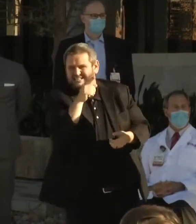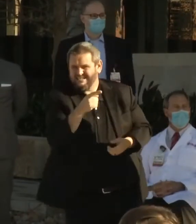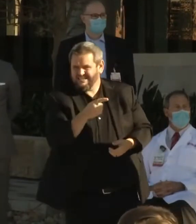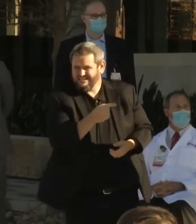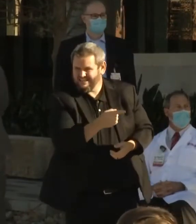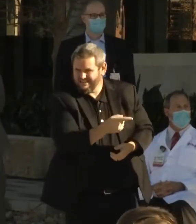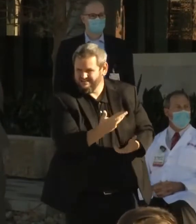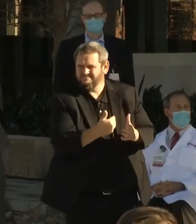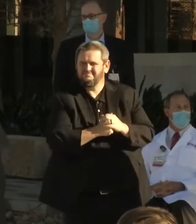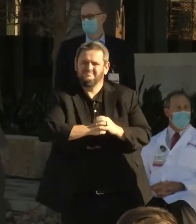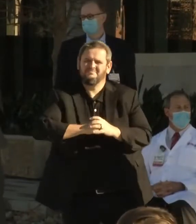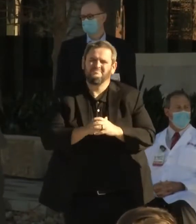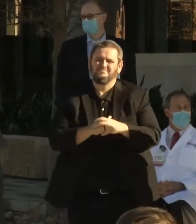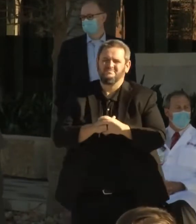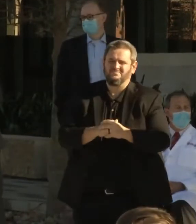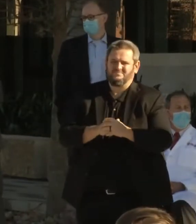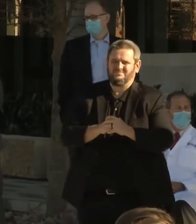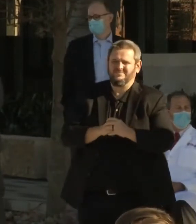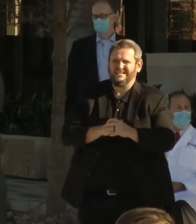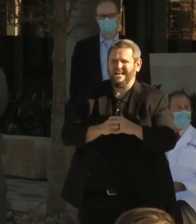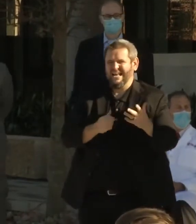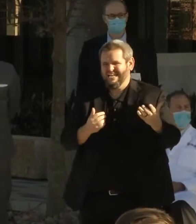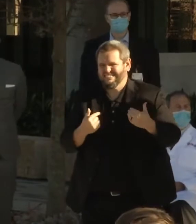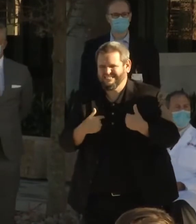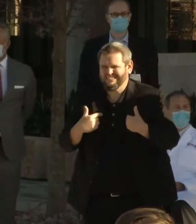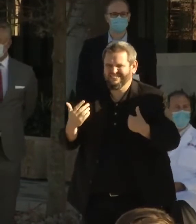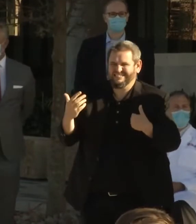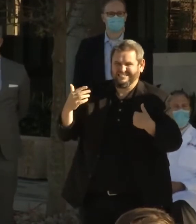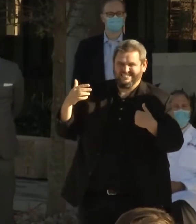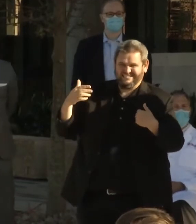Thank you. I didn't hear your whole question, but it's something